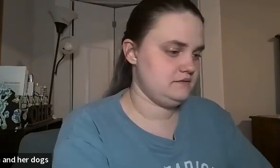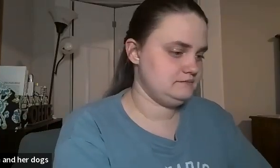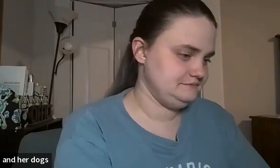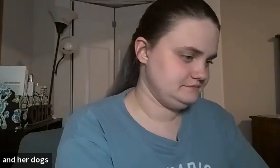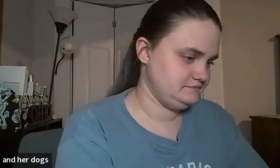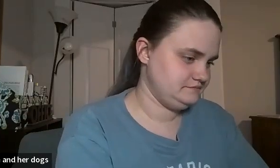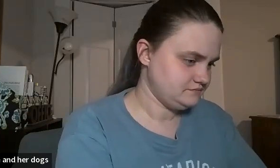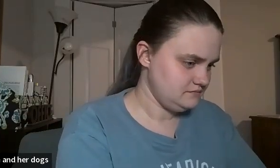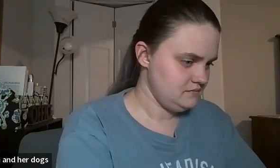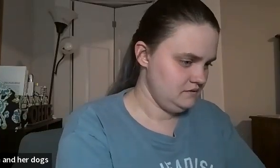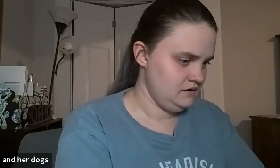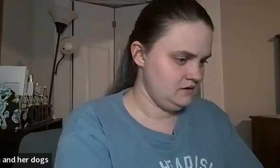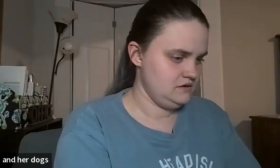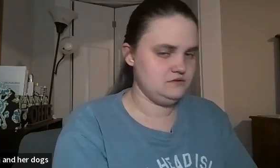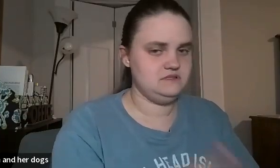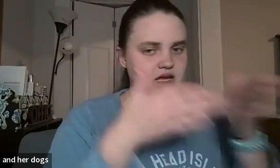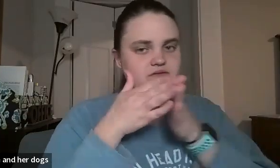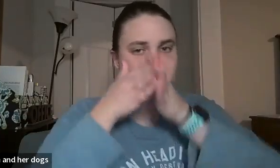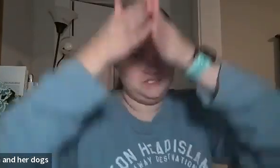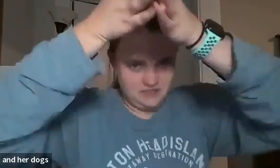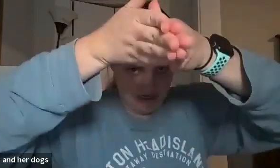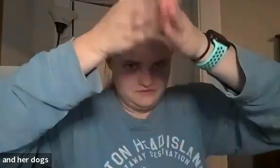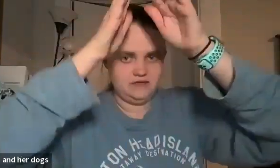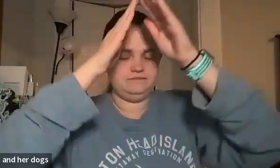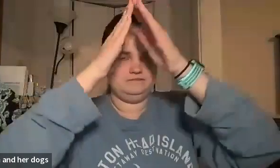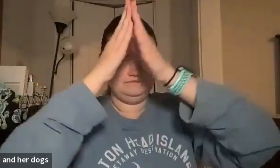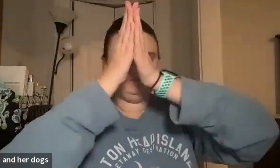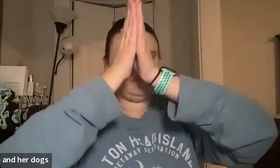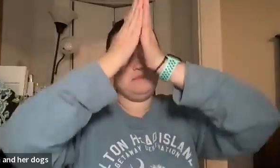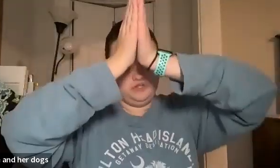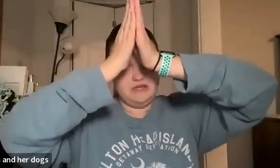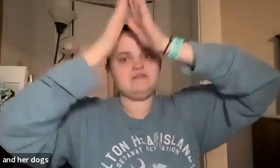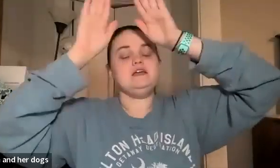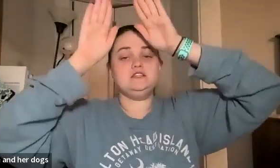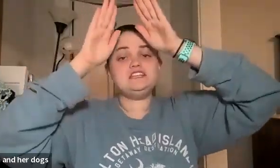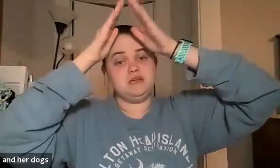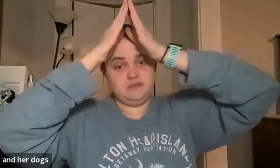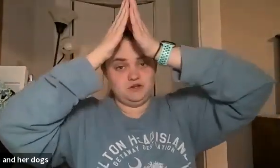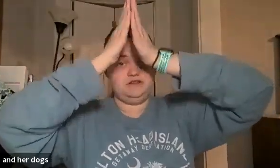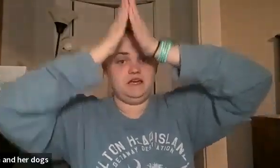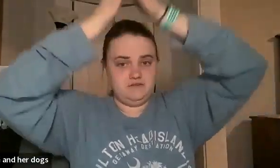Diving. So diving is just diving. That you making like it's like you're making the motion of diving.